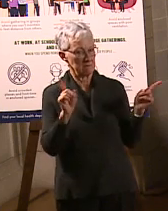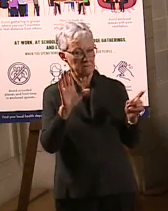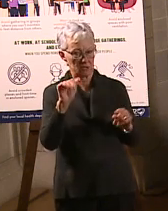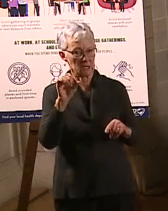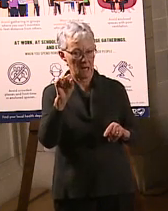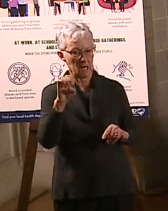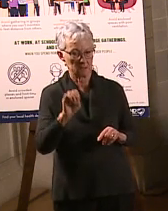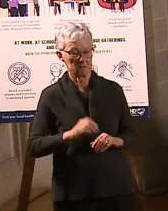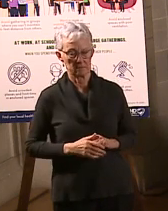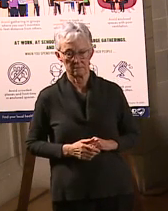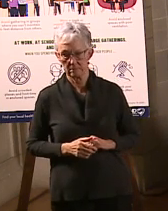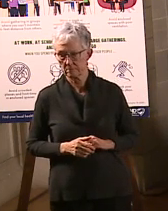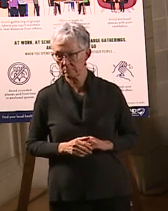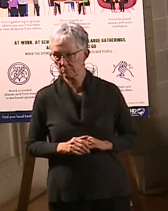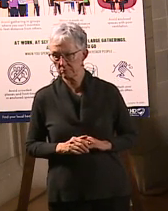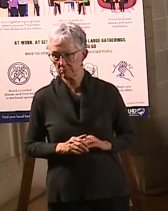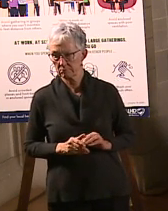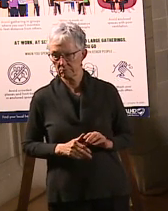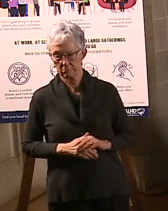Yeah, Martha.